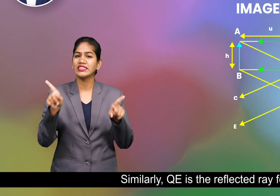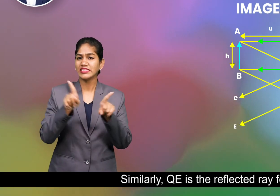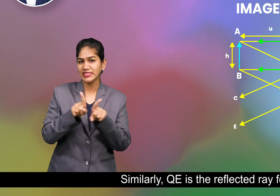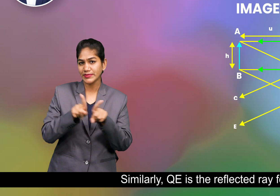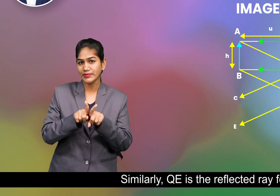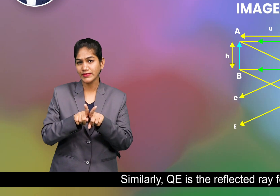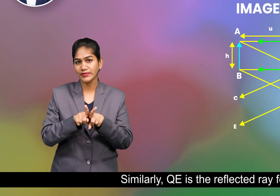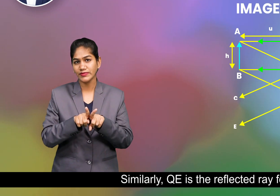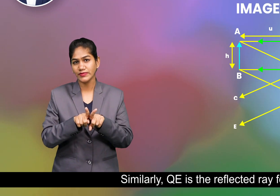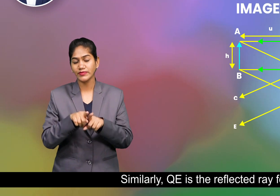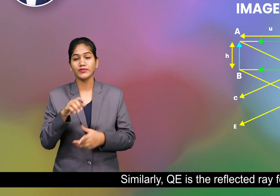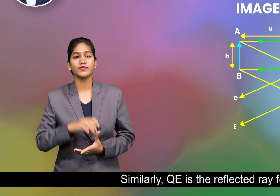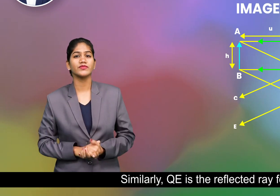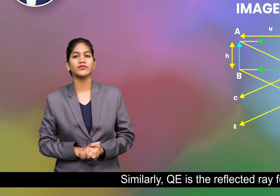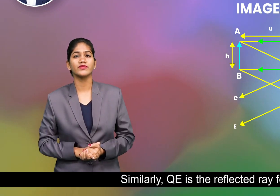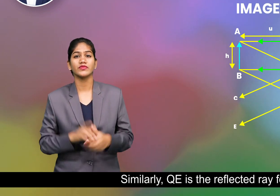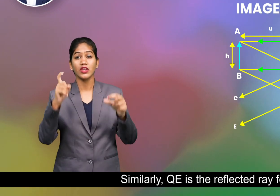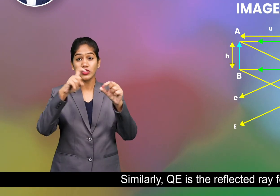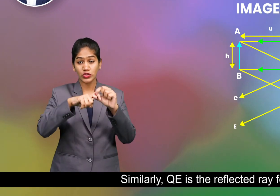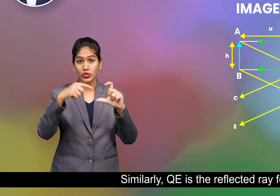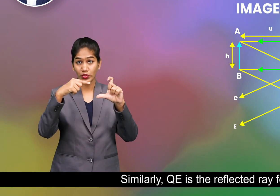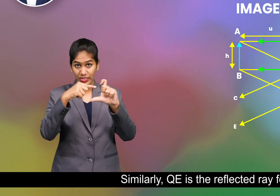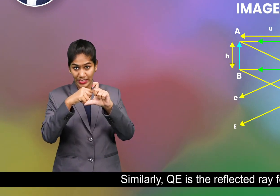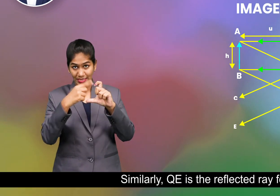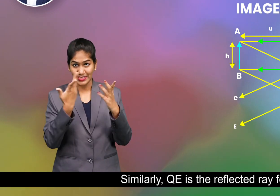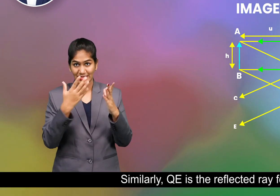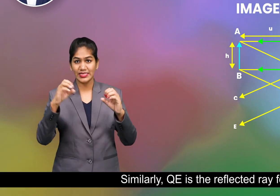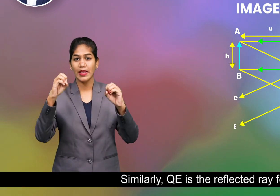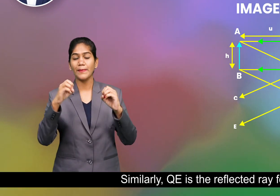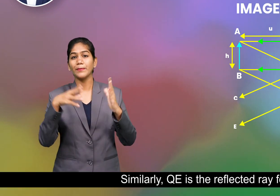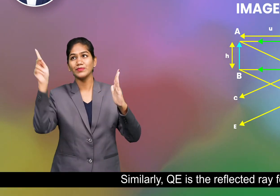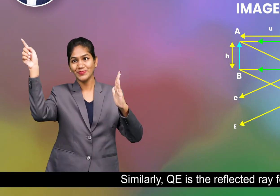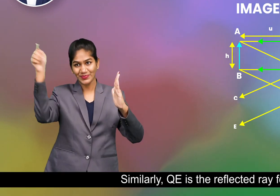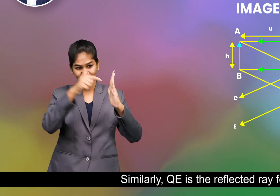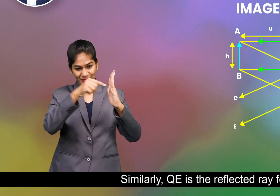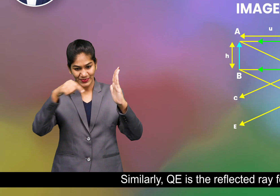Similarly, QE is the reflected ray for BQ.